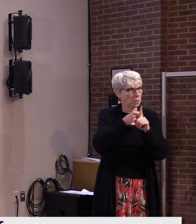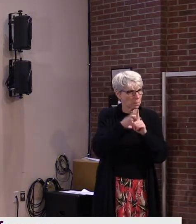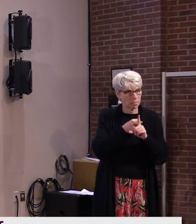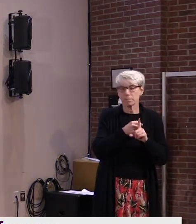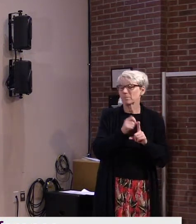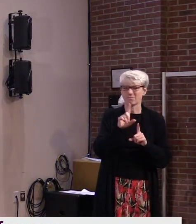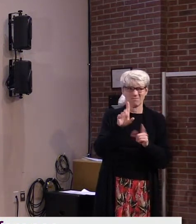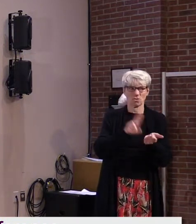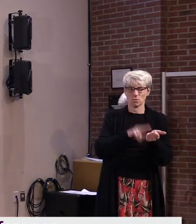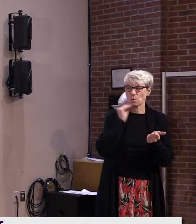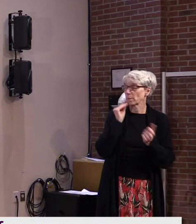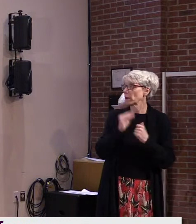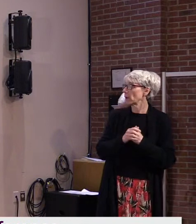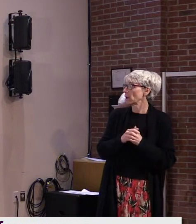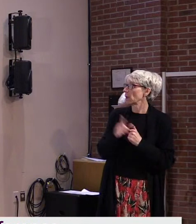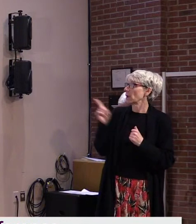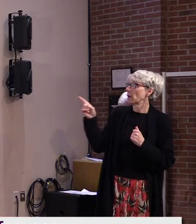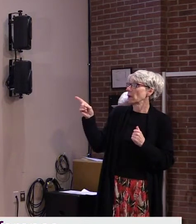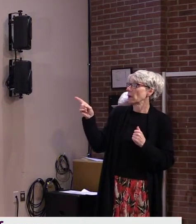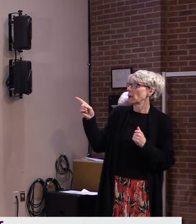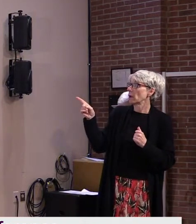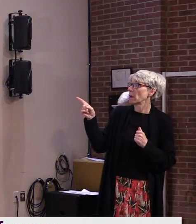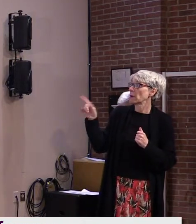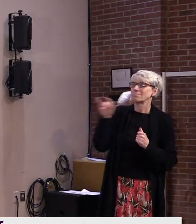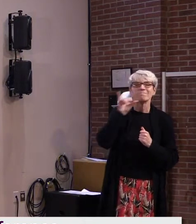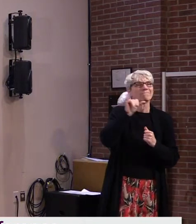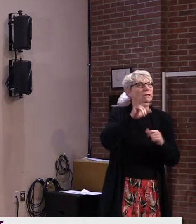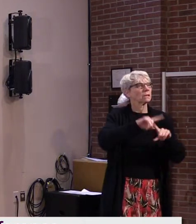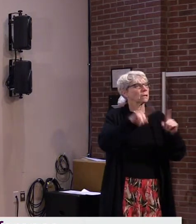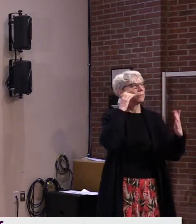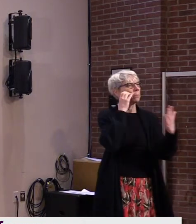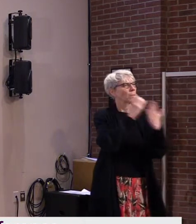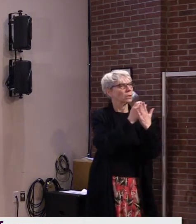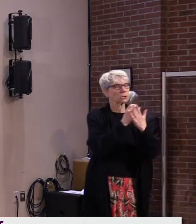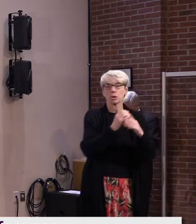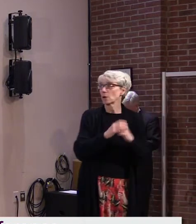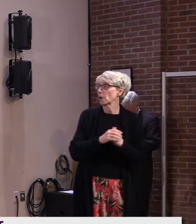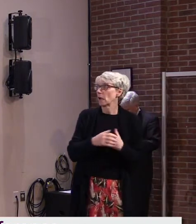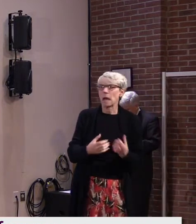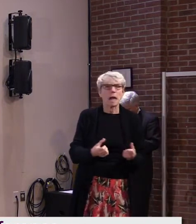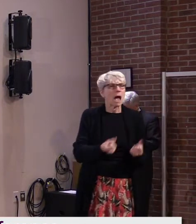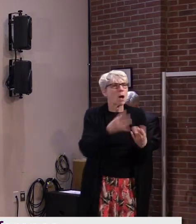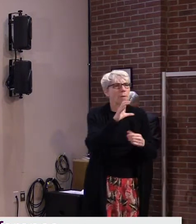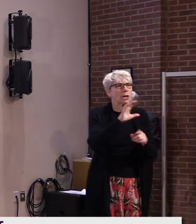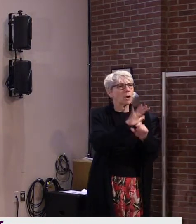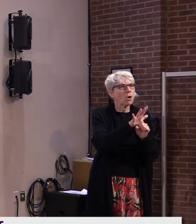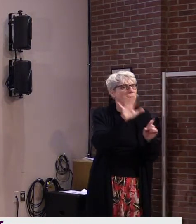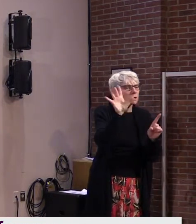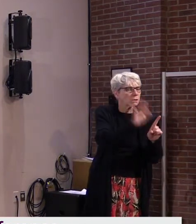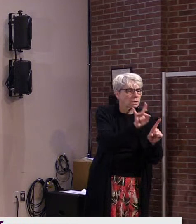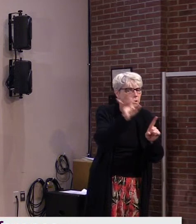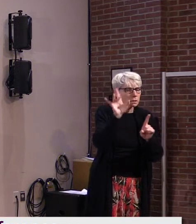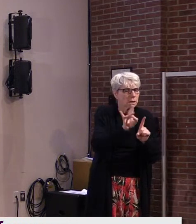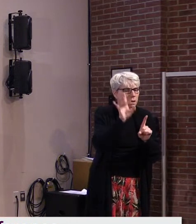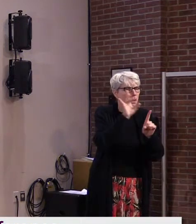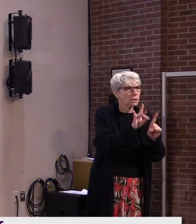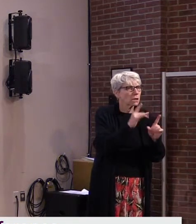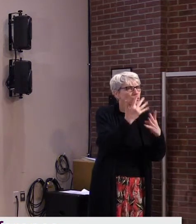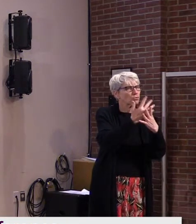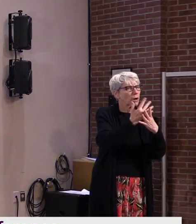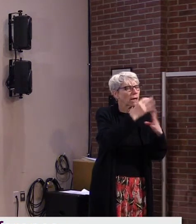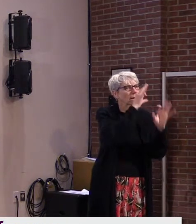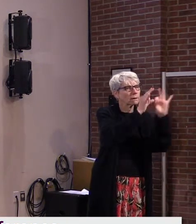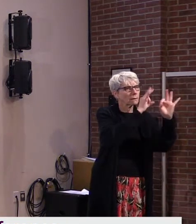slide, you now can see these cases as gray dots in a cluster during each surge, with the